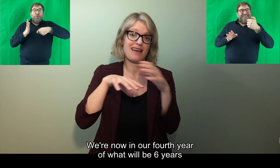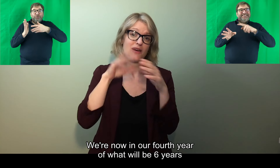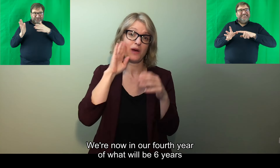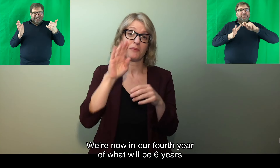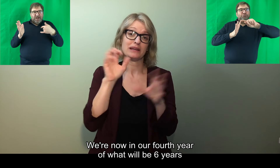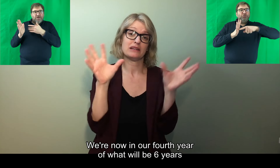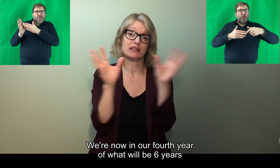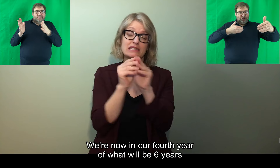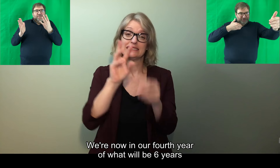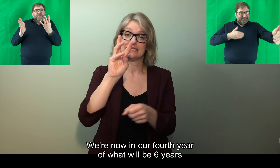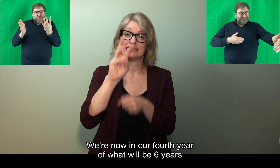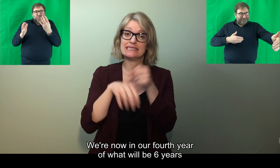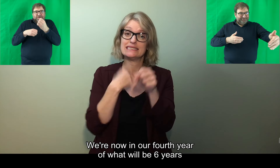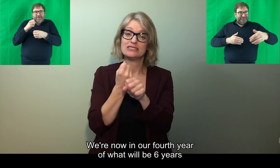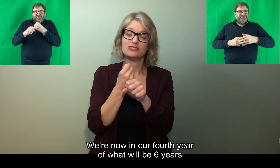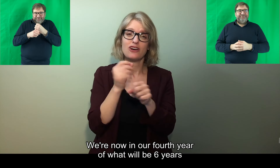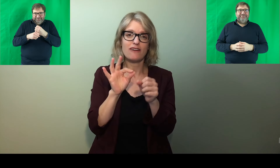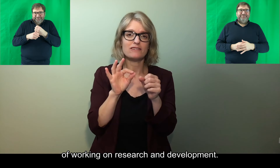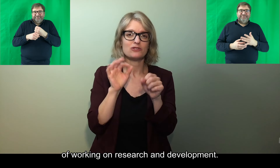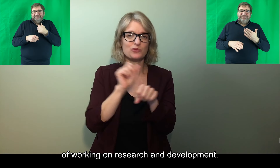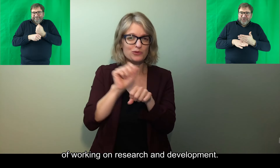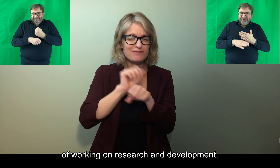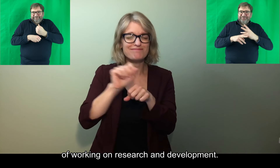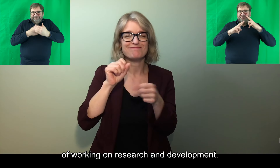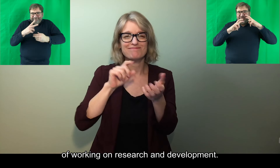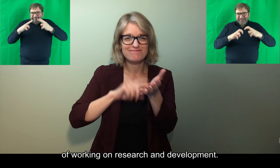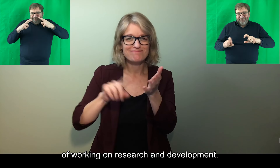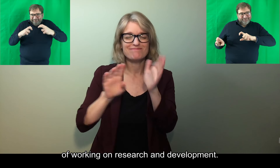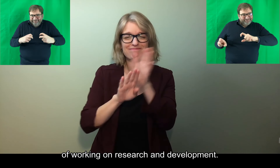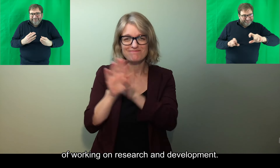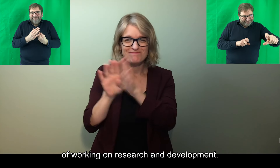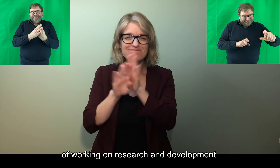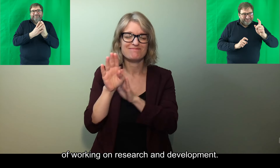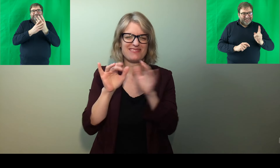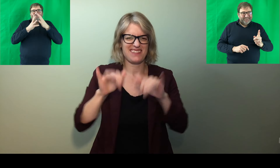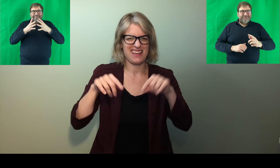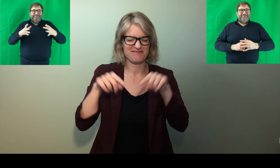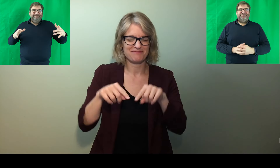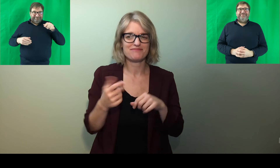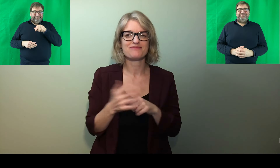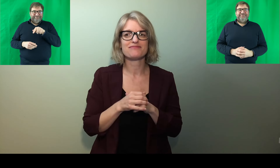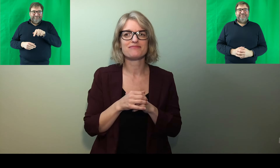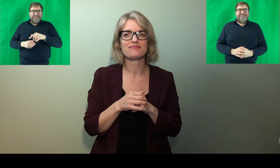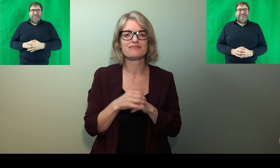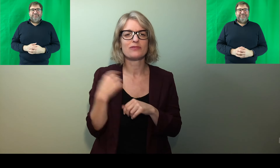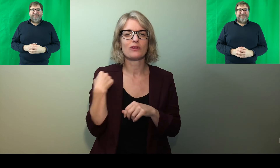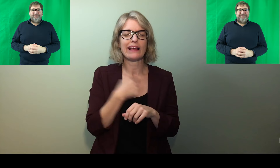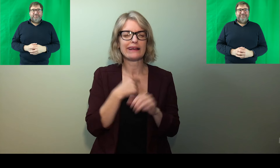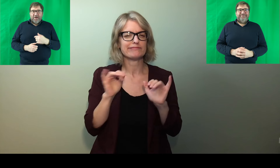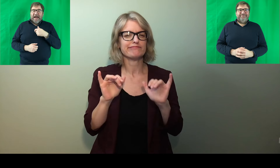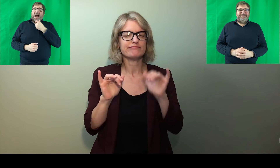year of what will be 6 years of working on research and development.